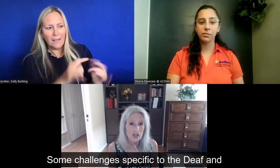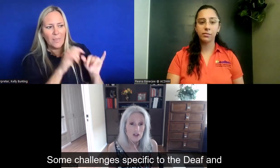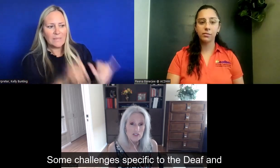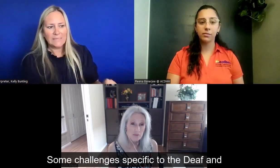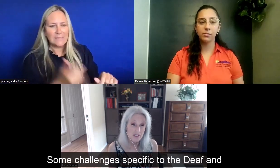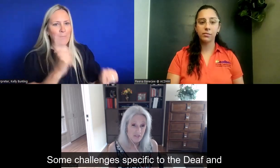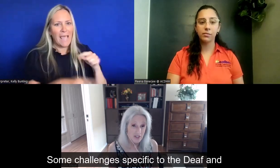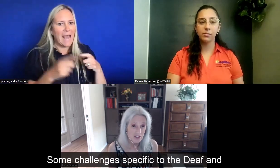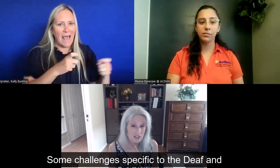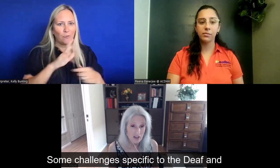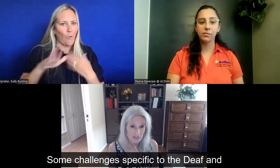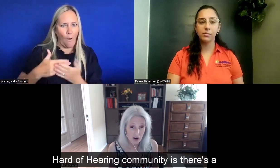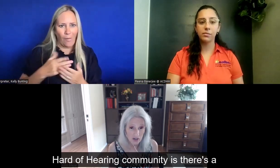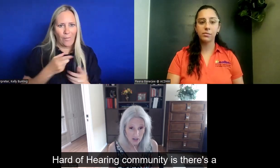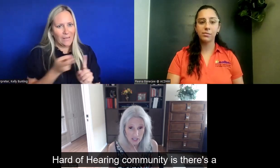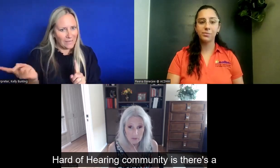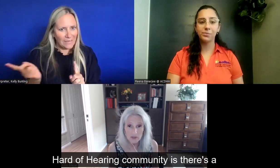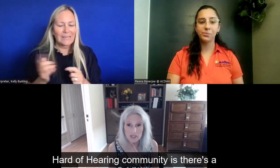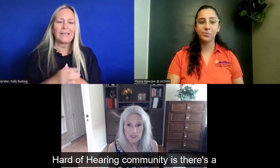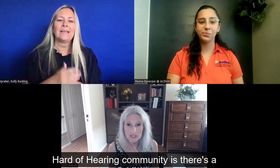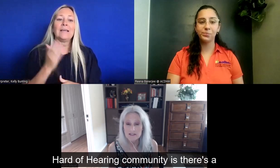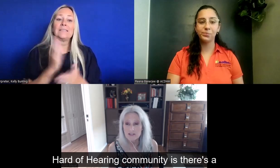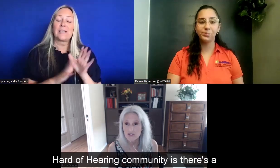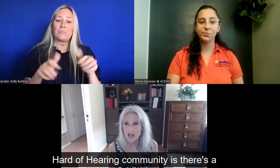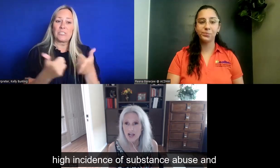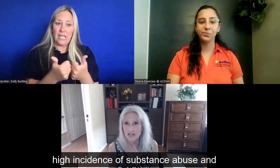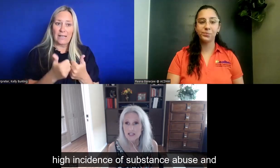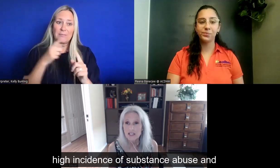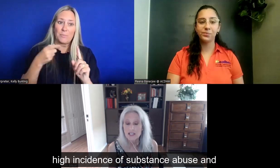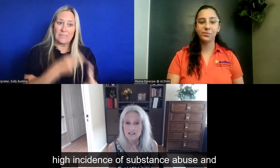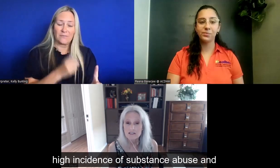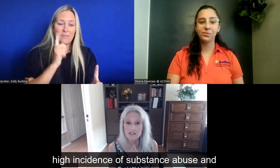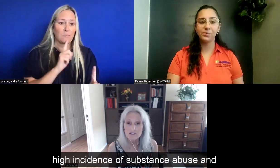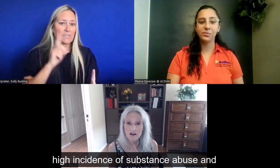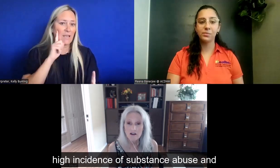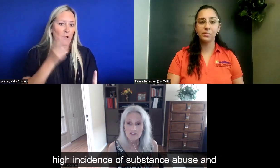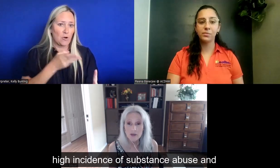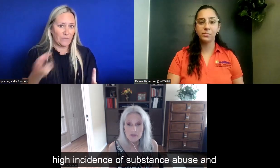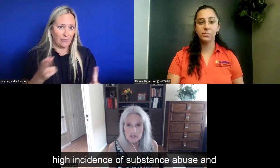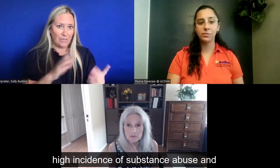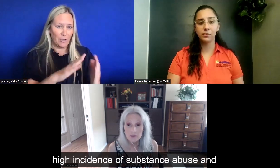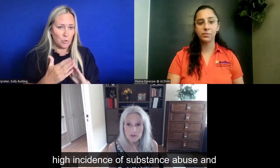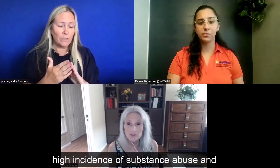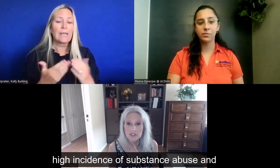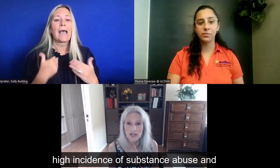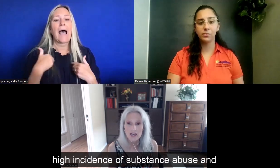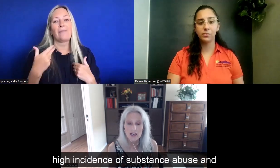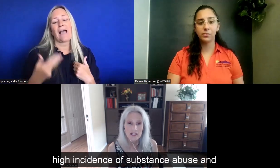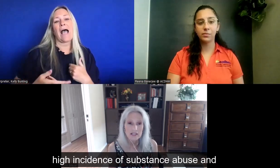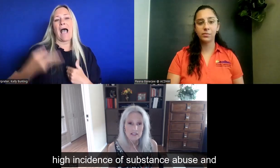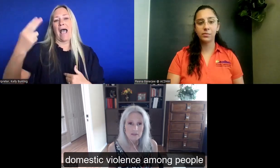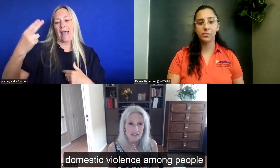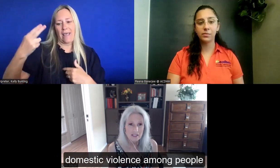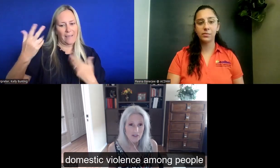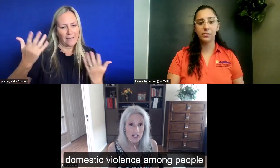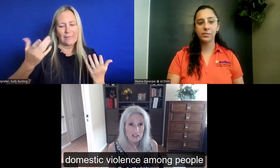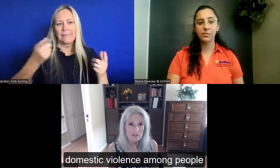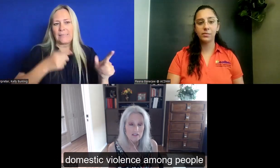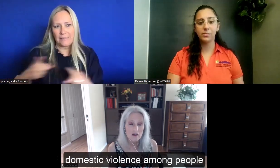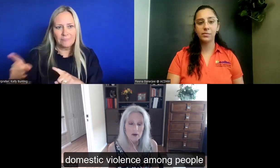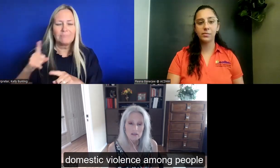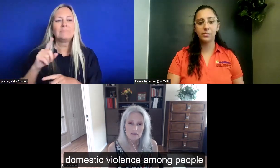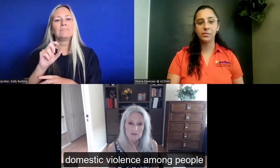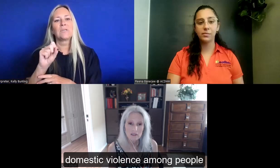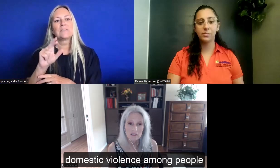Some challenges specific to the deaf and hard of hearing community is there's a high incidence of substance abuse and domestic